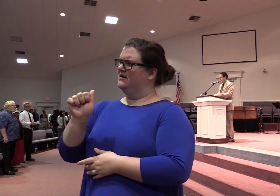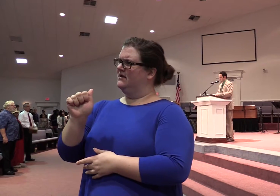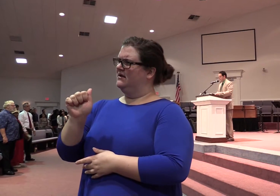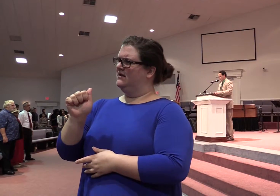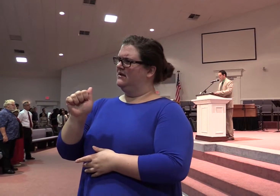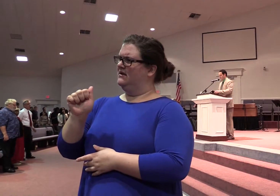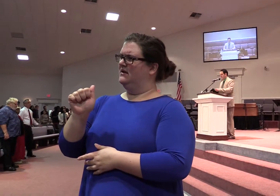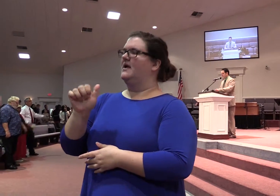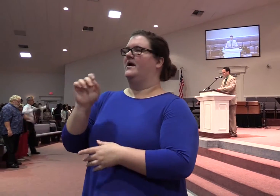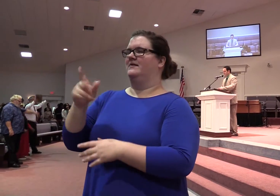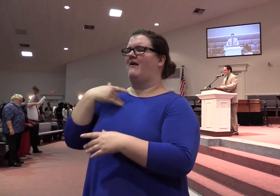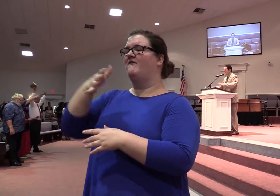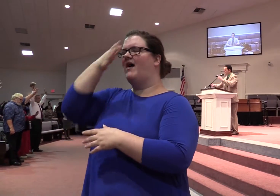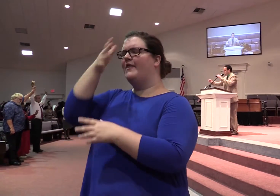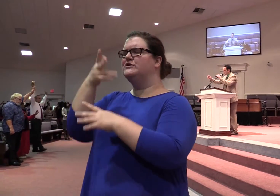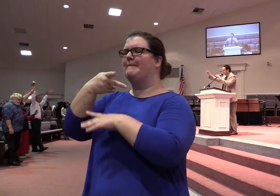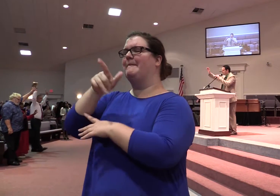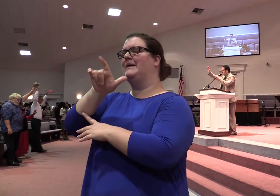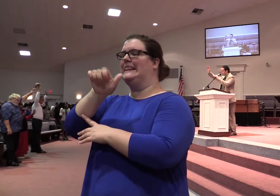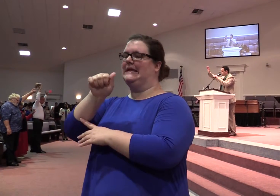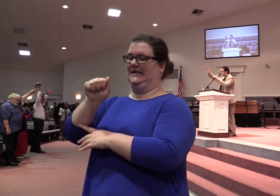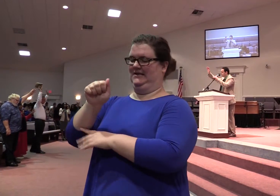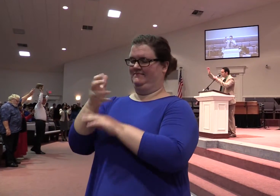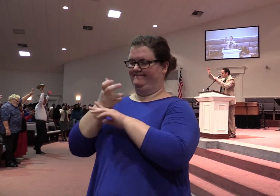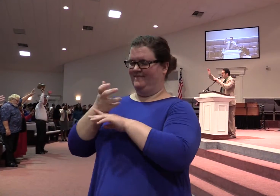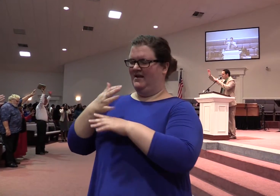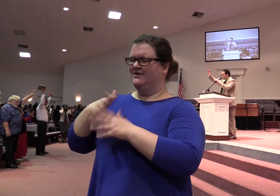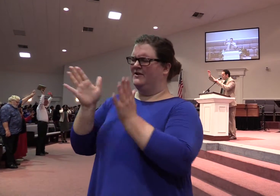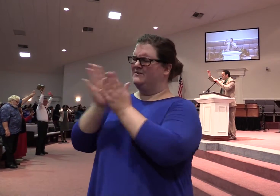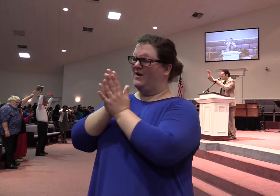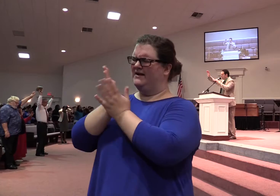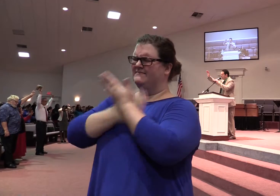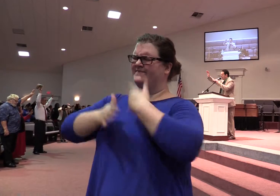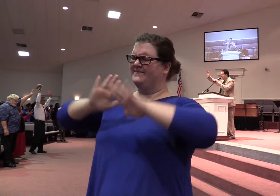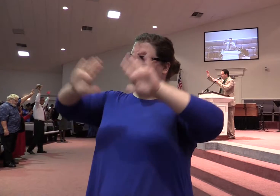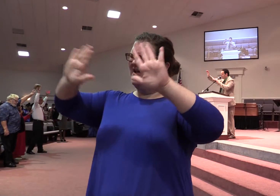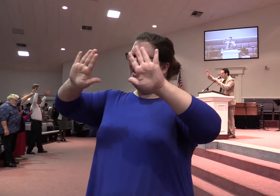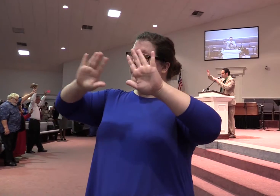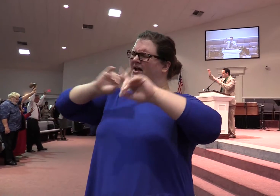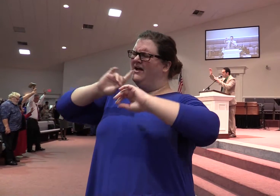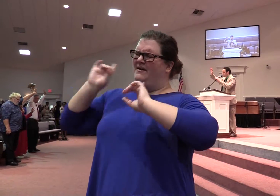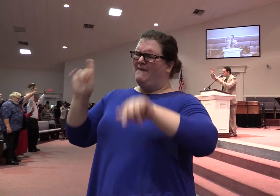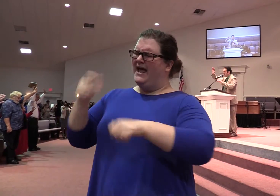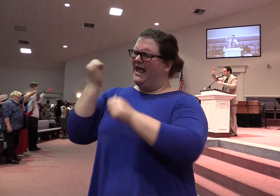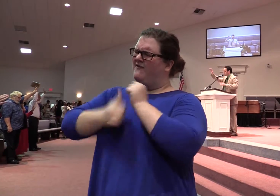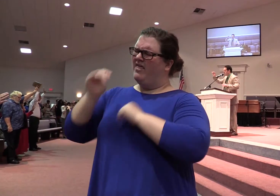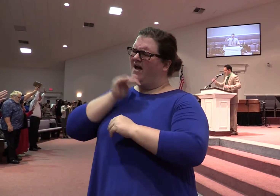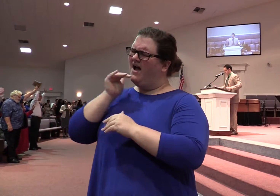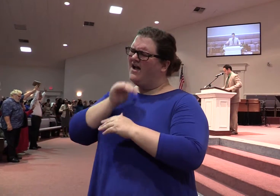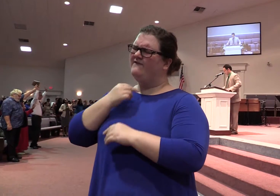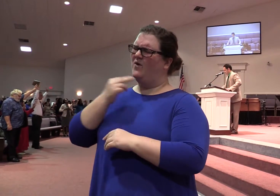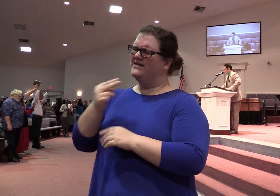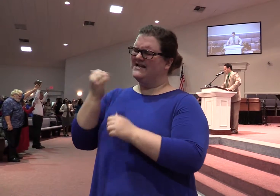Let's lift up our hands unto the Lord. Father, in the name of Jesus, We bind every lying voice and every lying